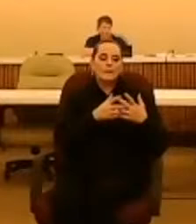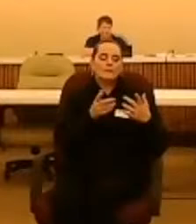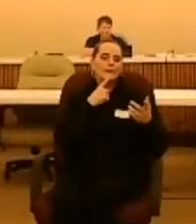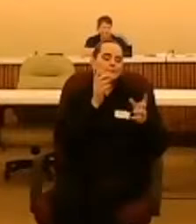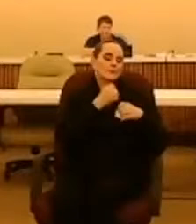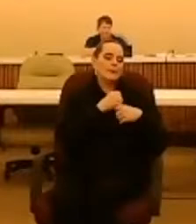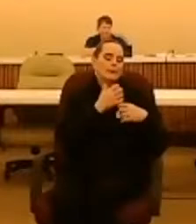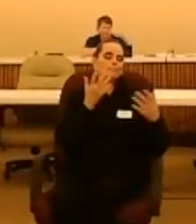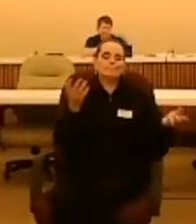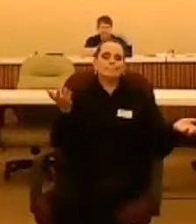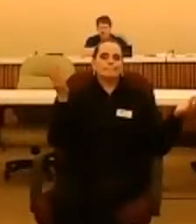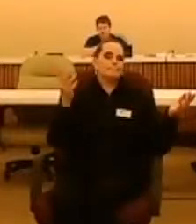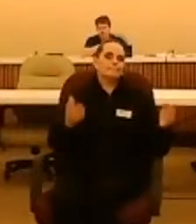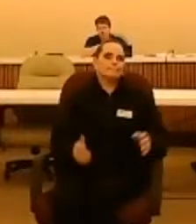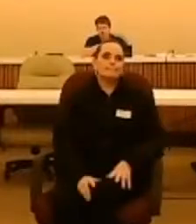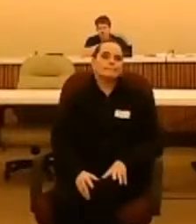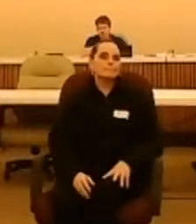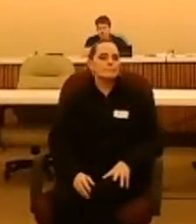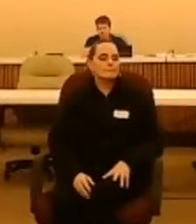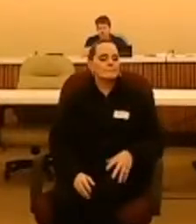generate,